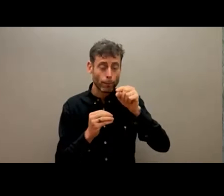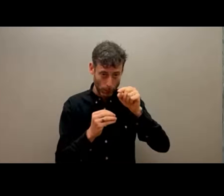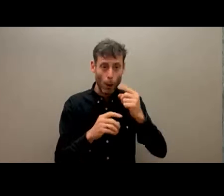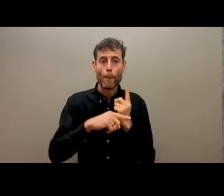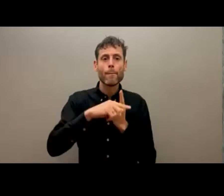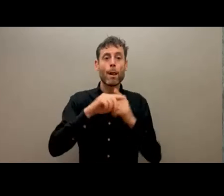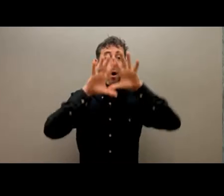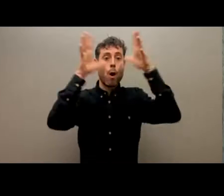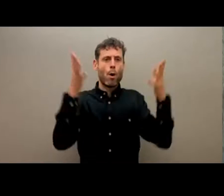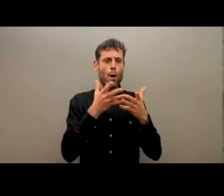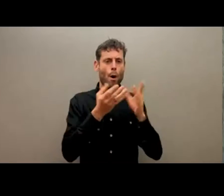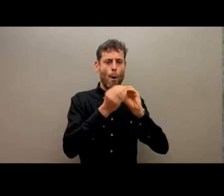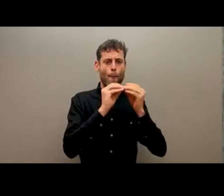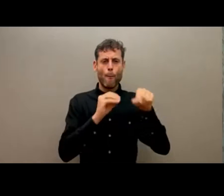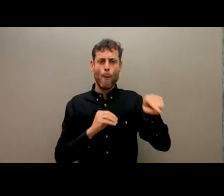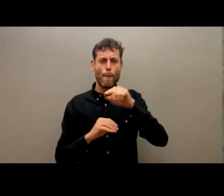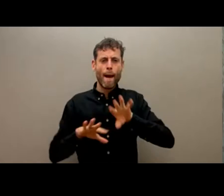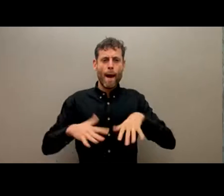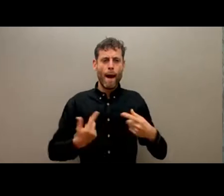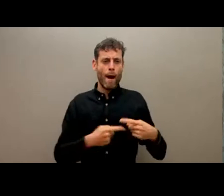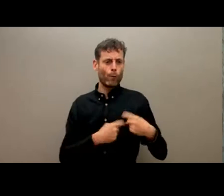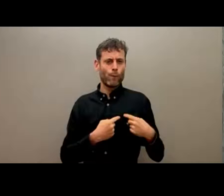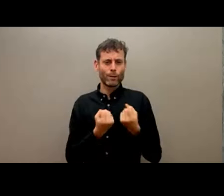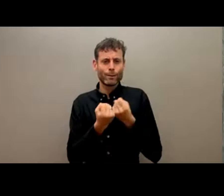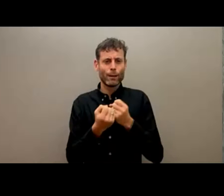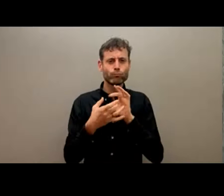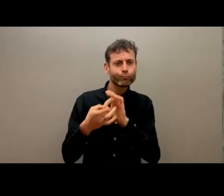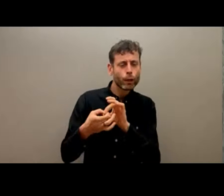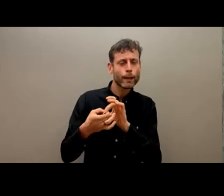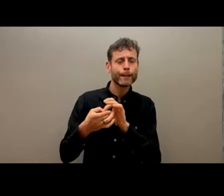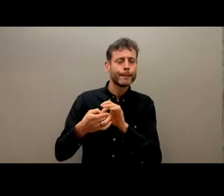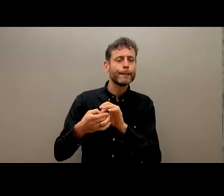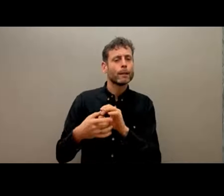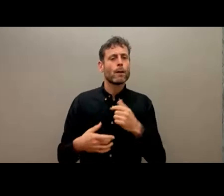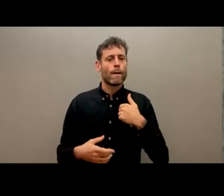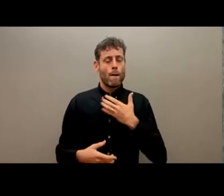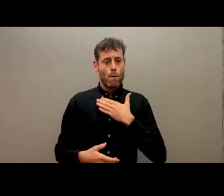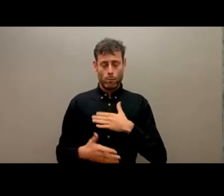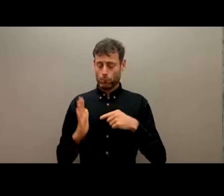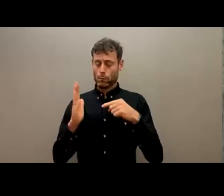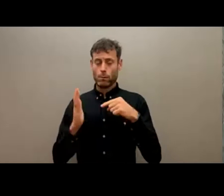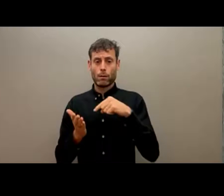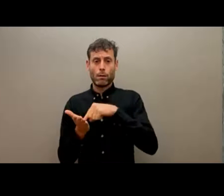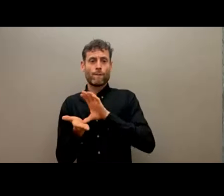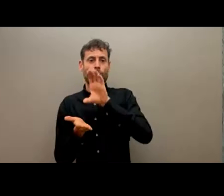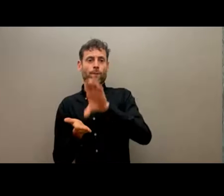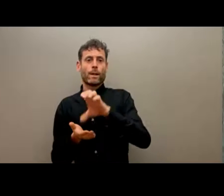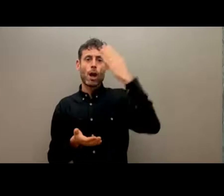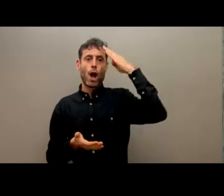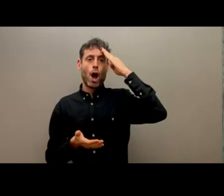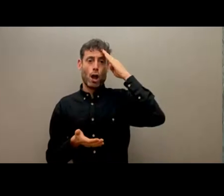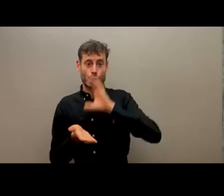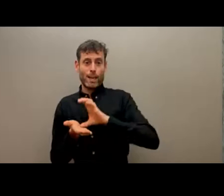be greater support from Irish Aid for greater diversity and greater social inclusion in